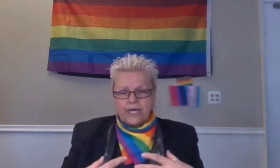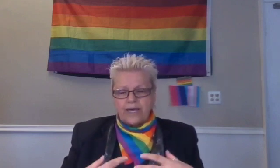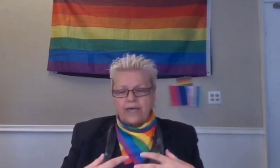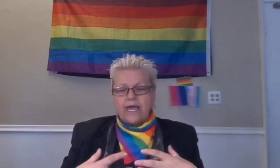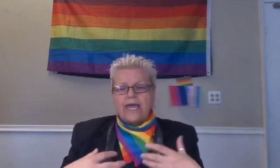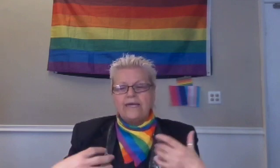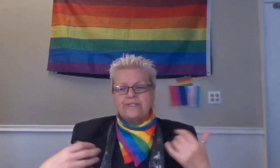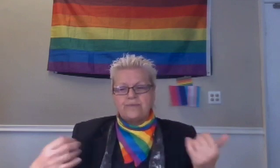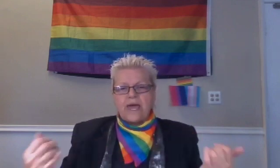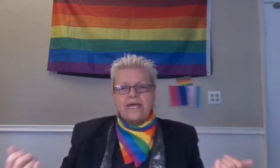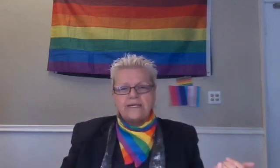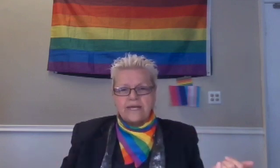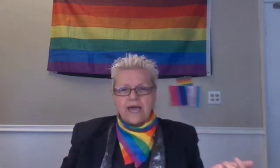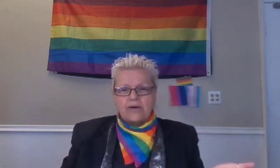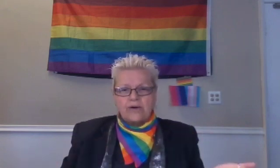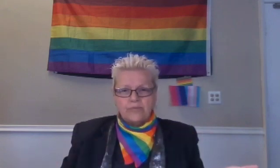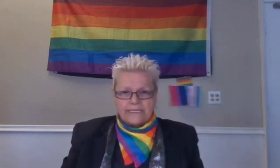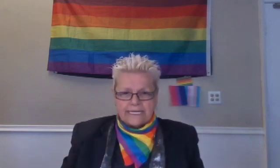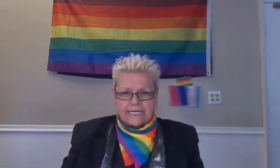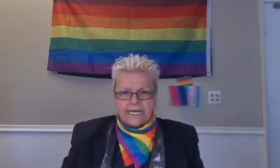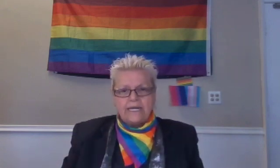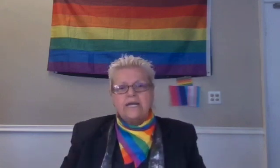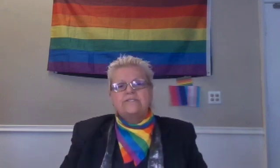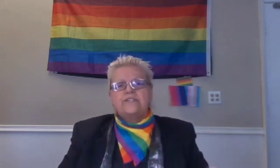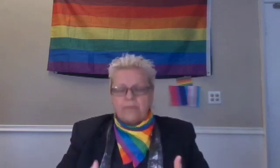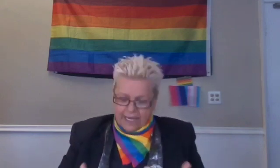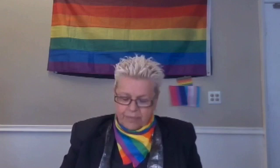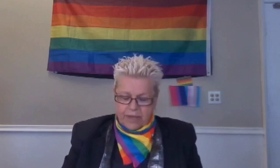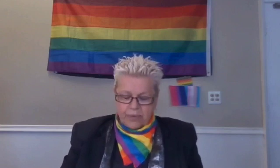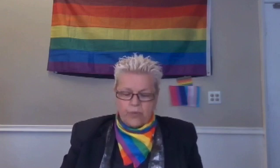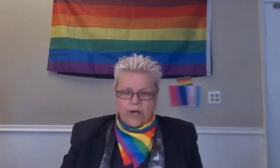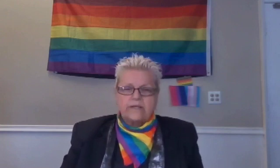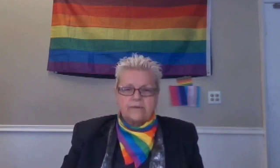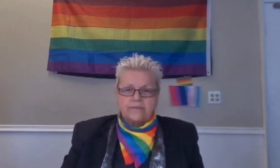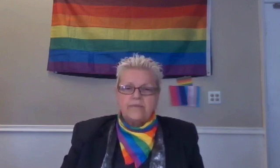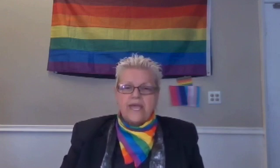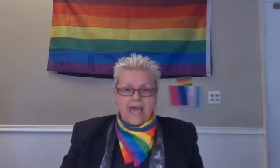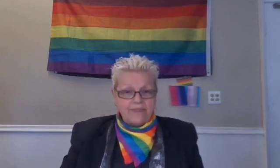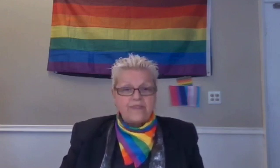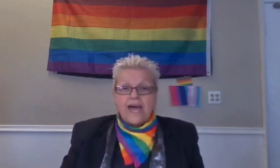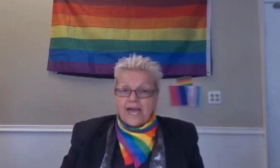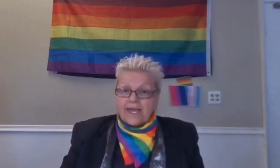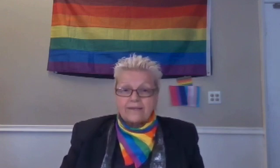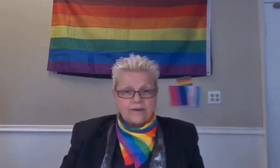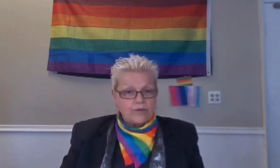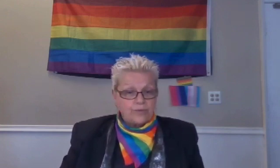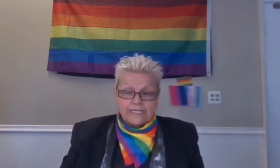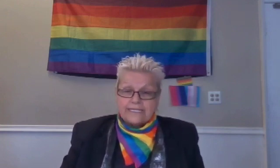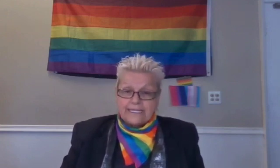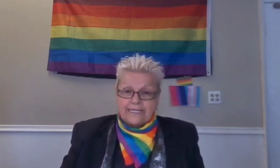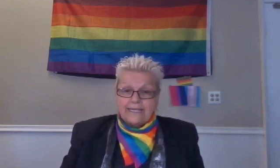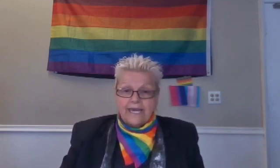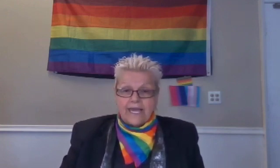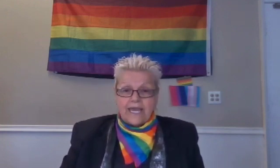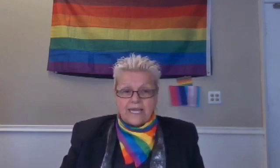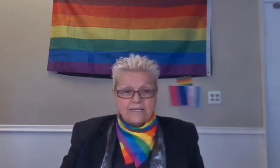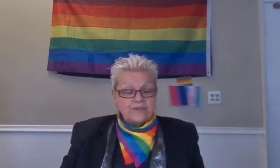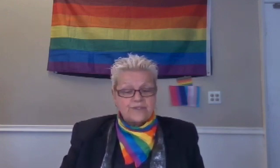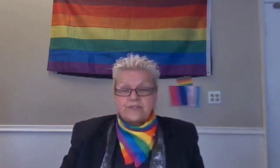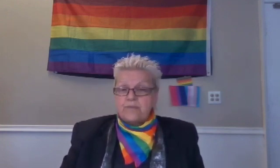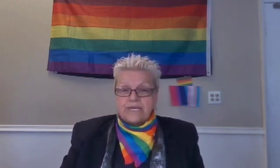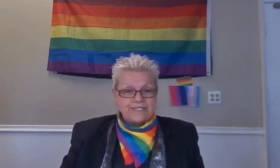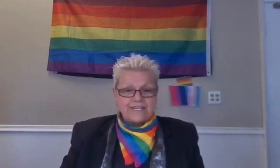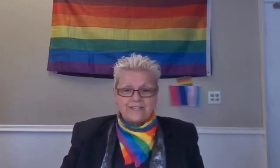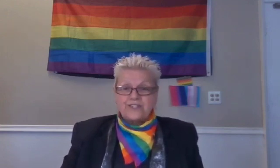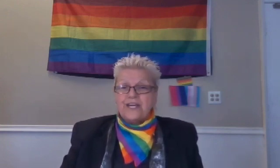can we expand our ability to make people welcome. And that really